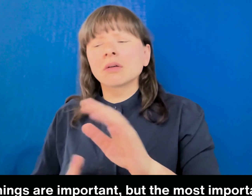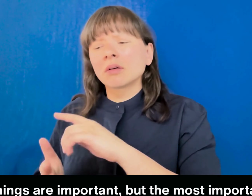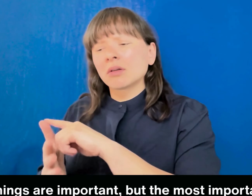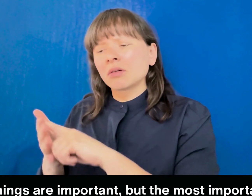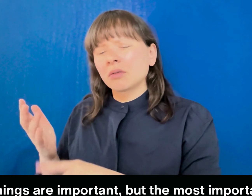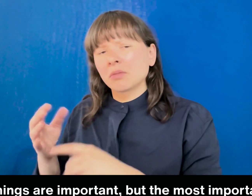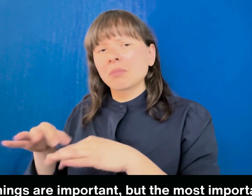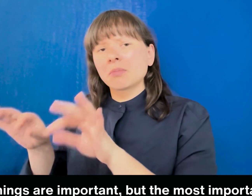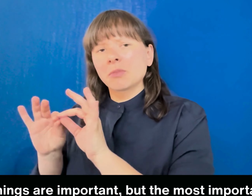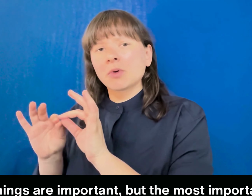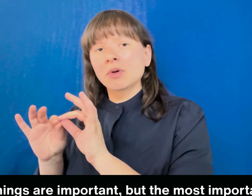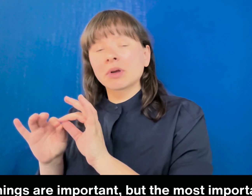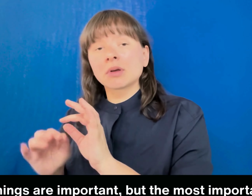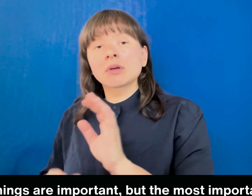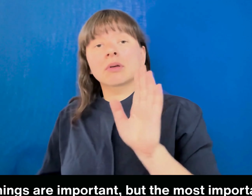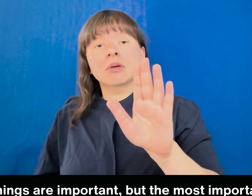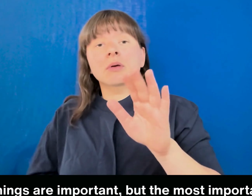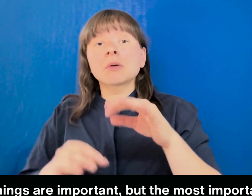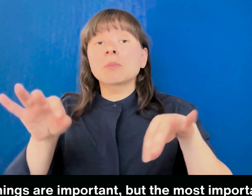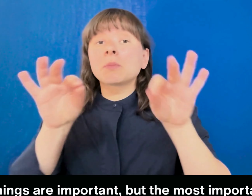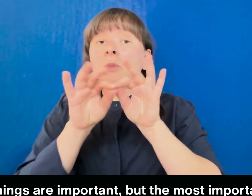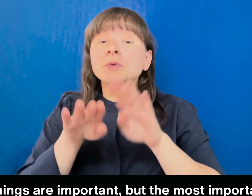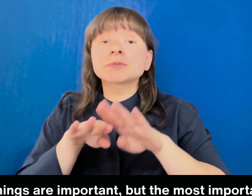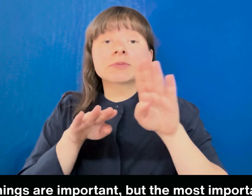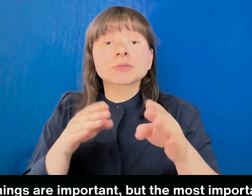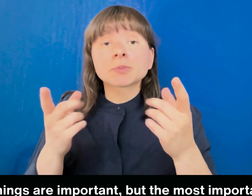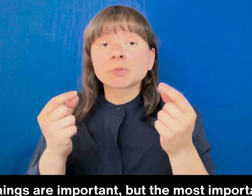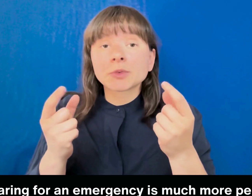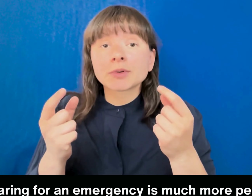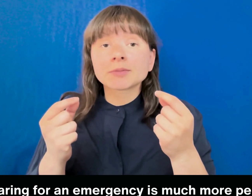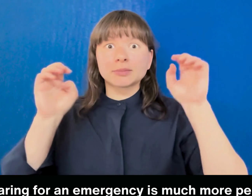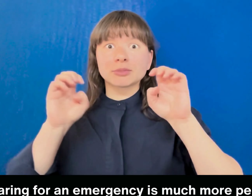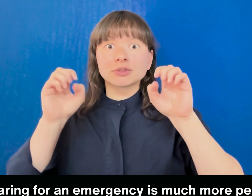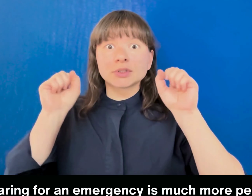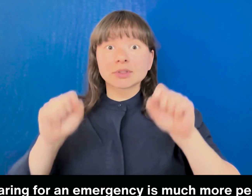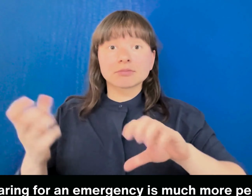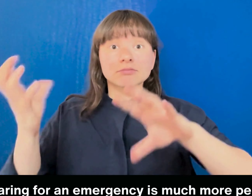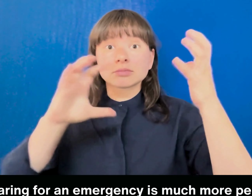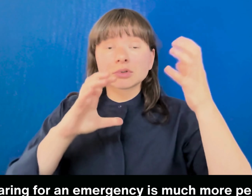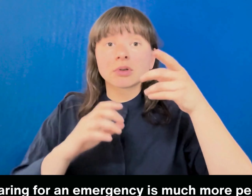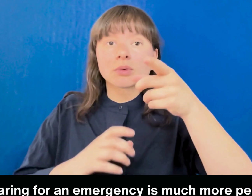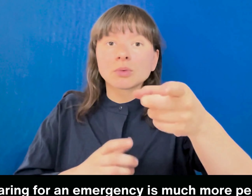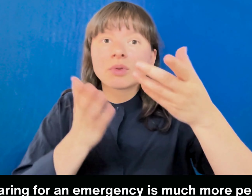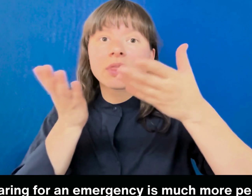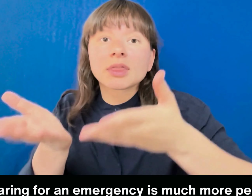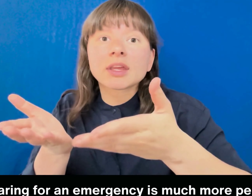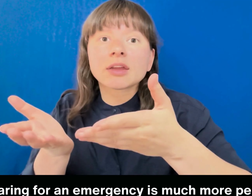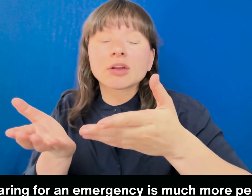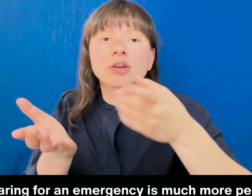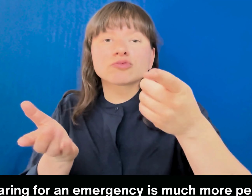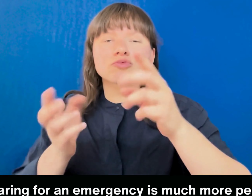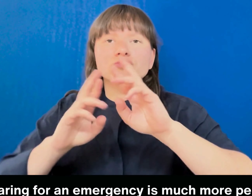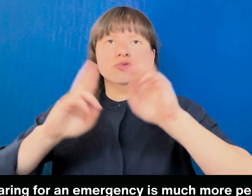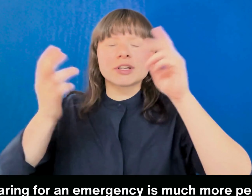are important. But the most important step in preparing for an emergency is something much more